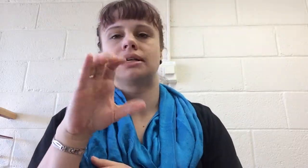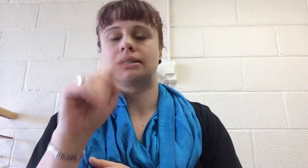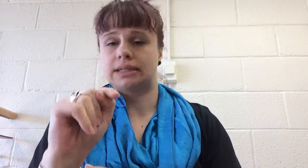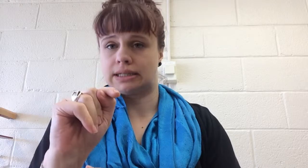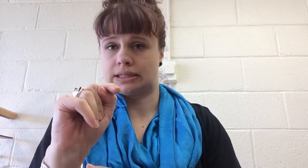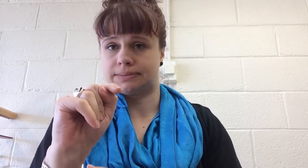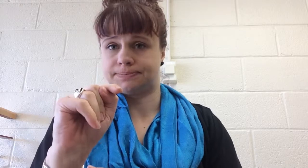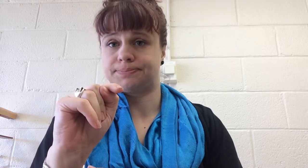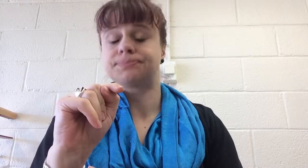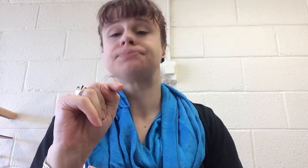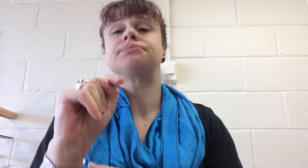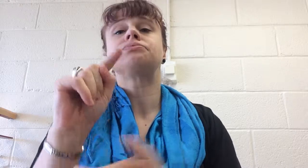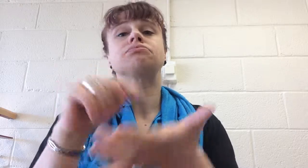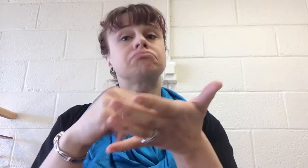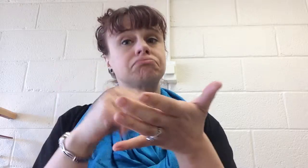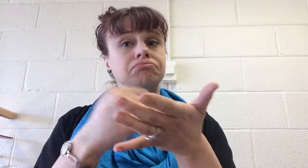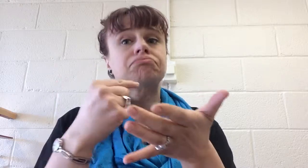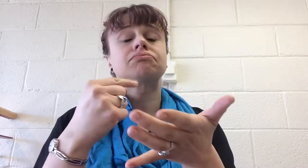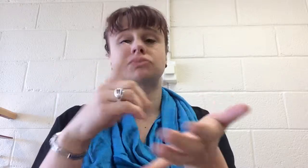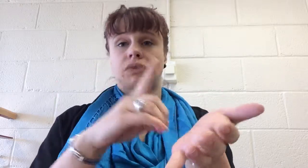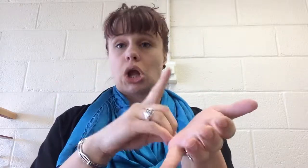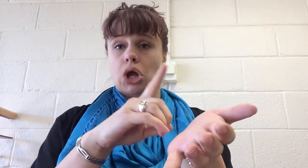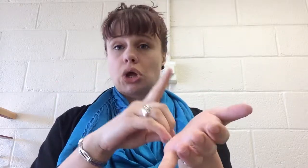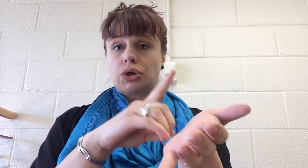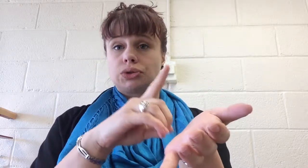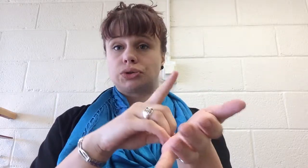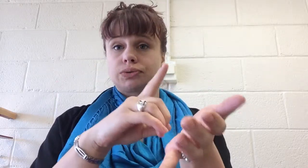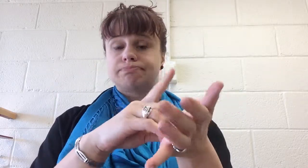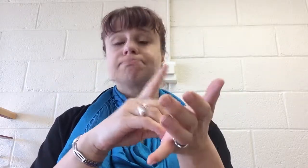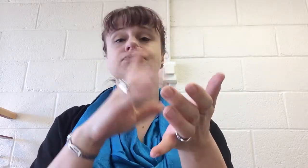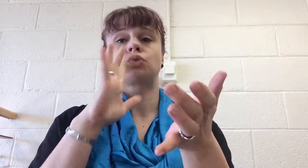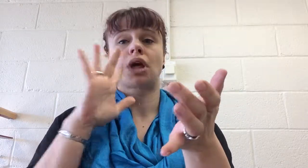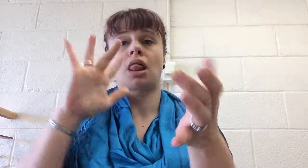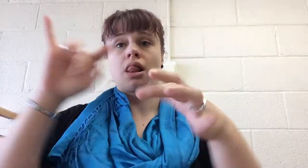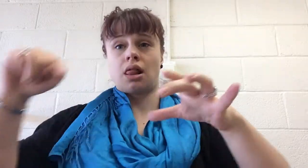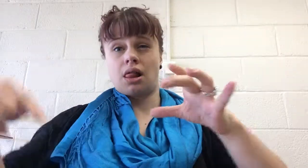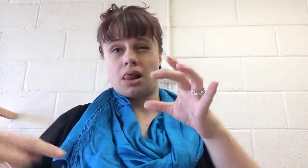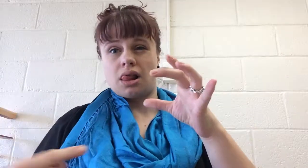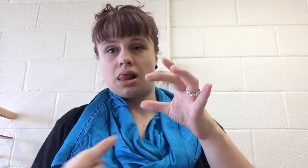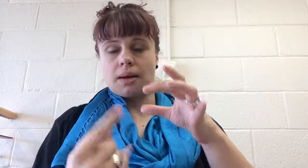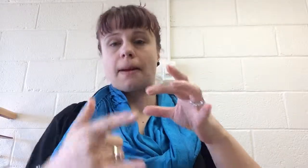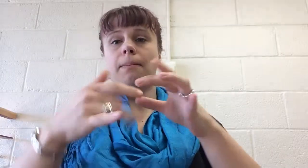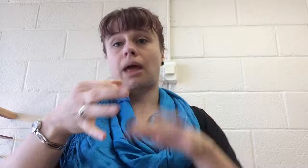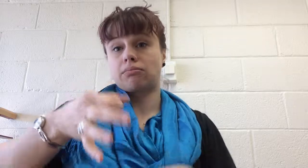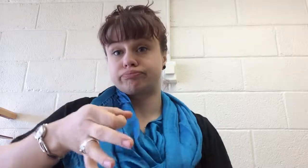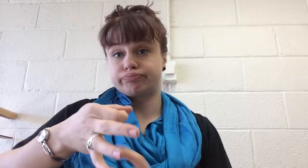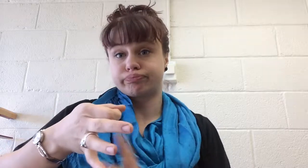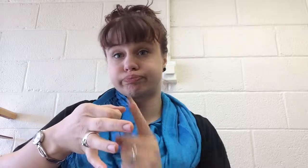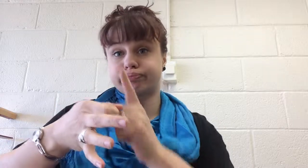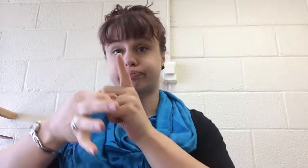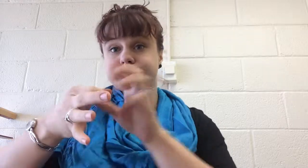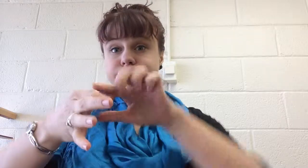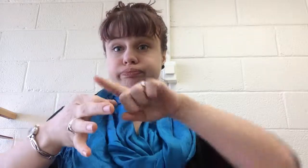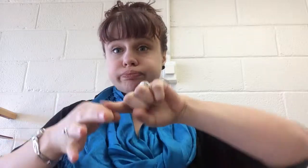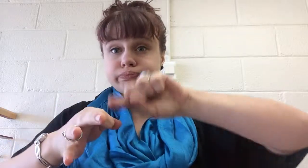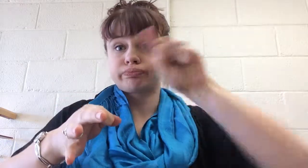metal tube, into a blocked bile duct, so that waste can pass through and out of my body. So I'm going to talk about my